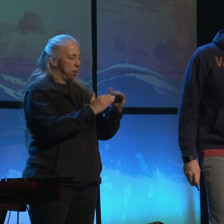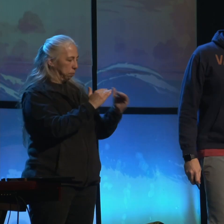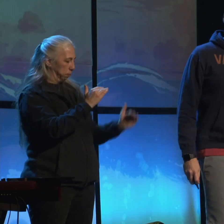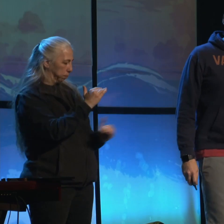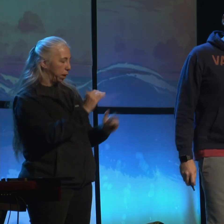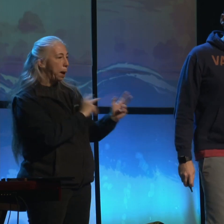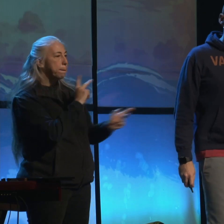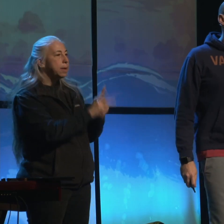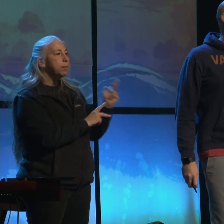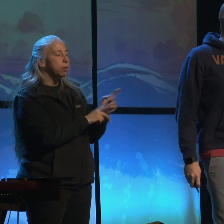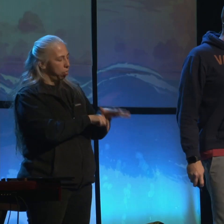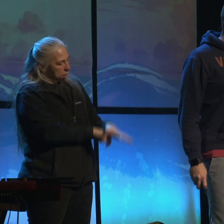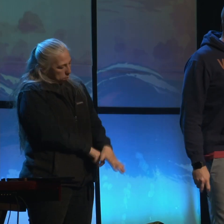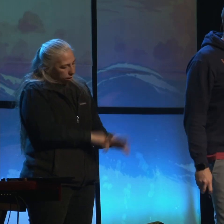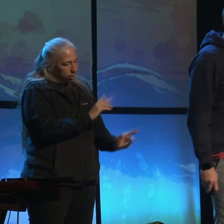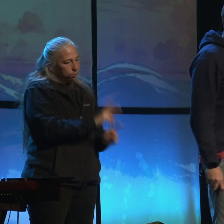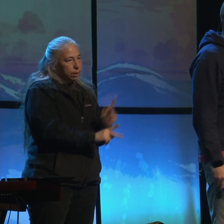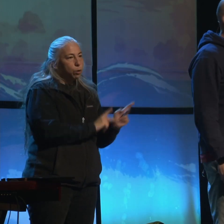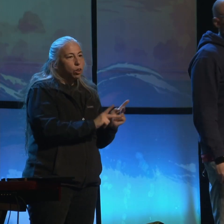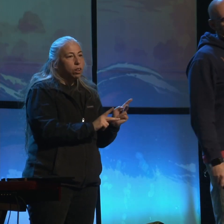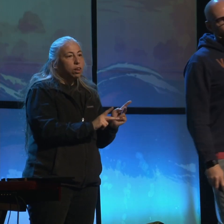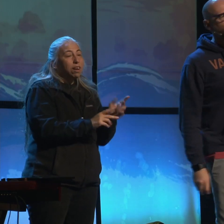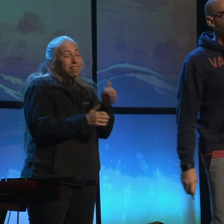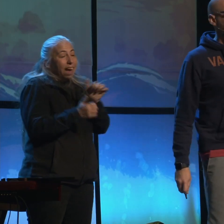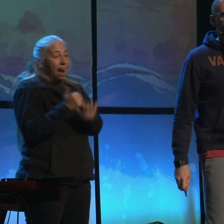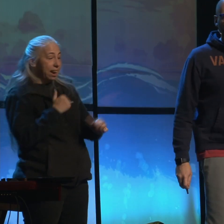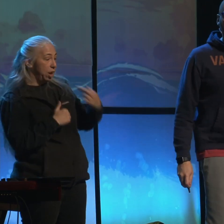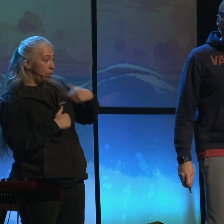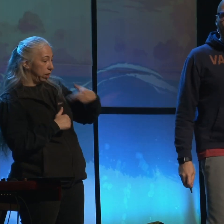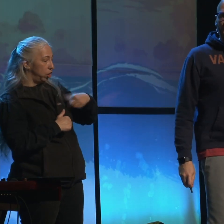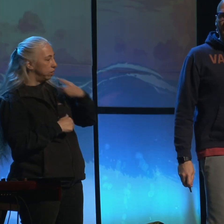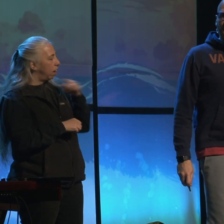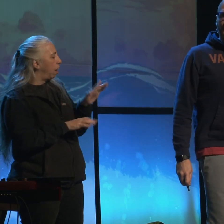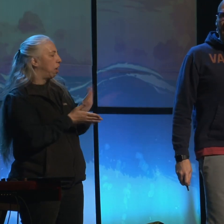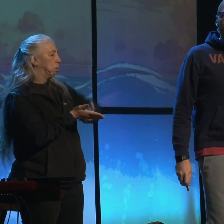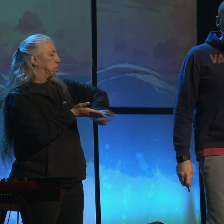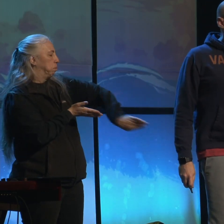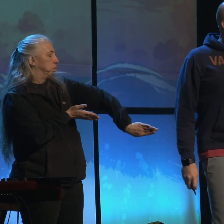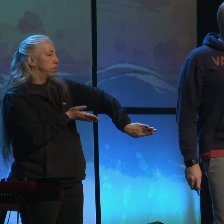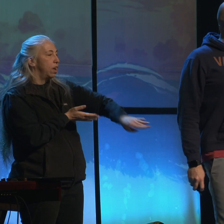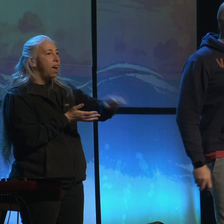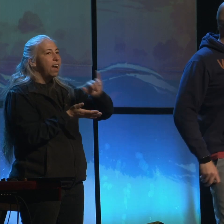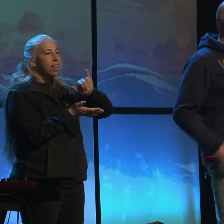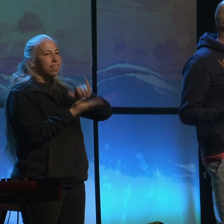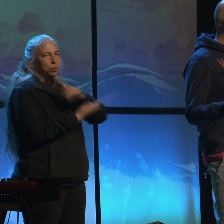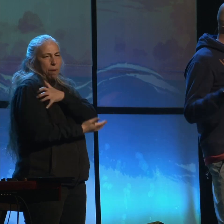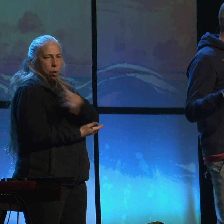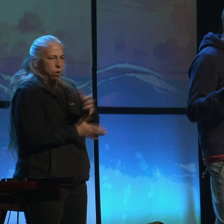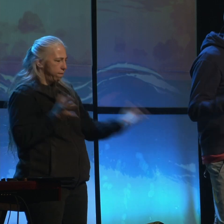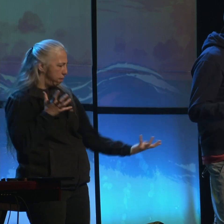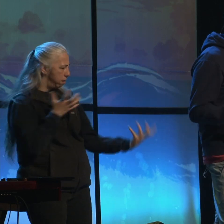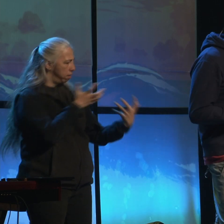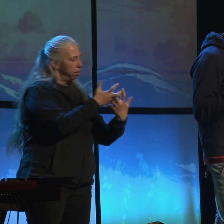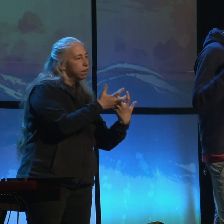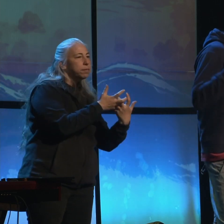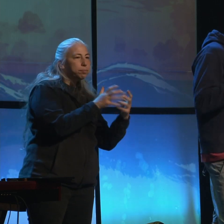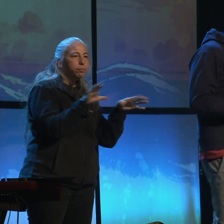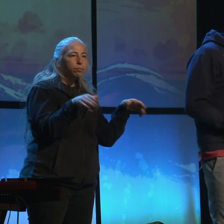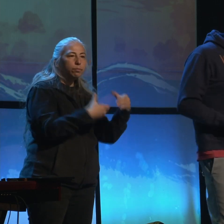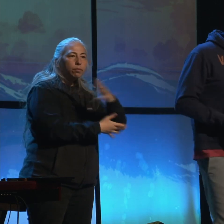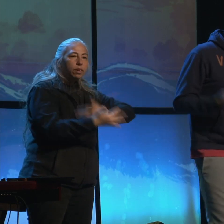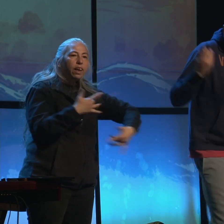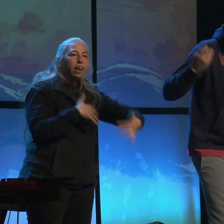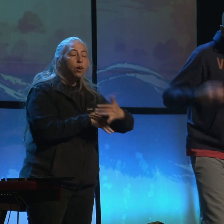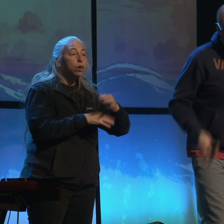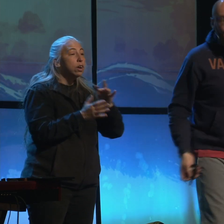in hanging out with those that any religious establishment says you don't belong. And I think that formed Jesus and his ministry deeply from a